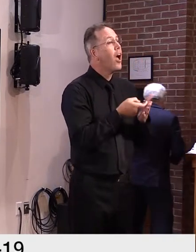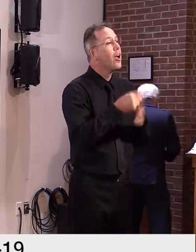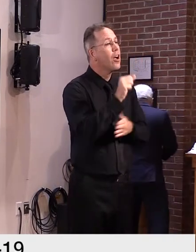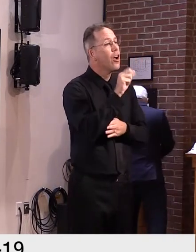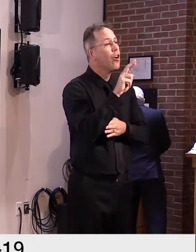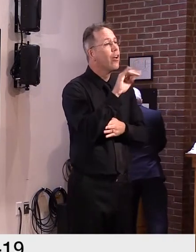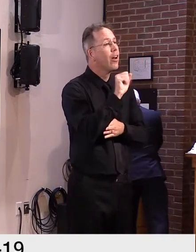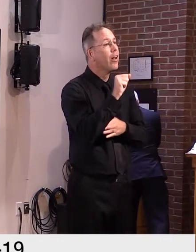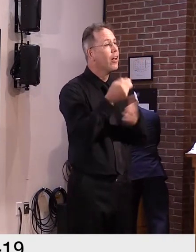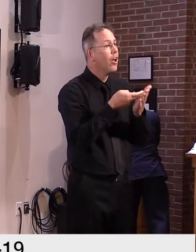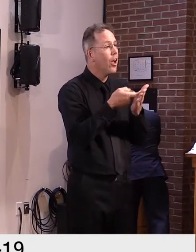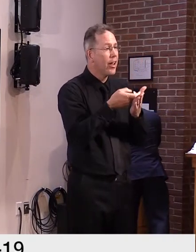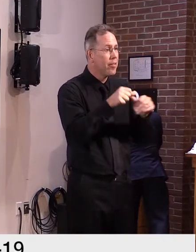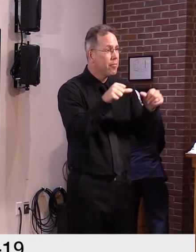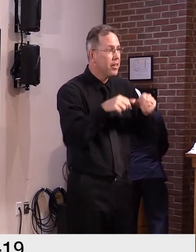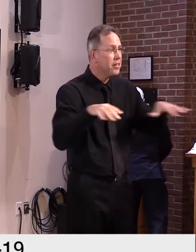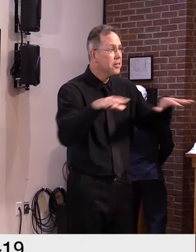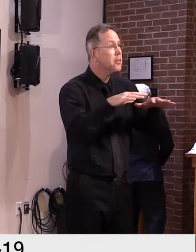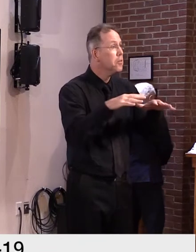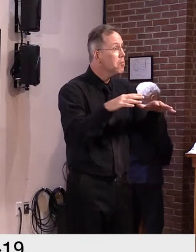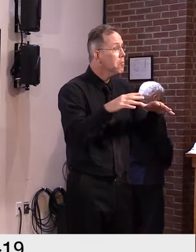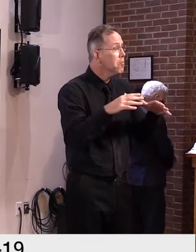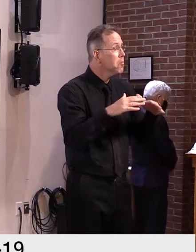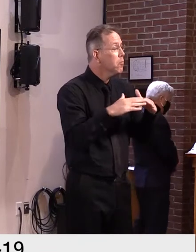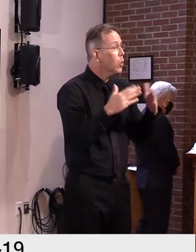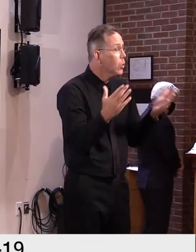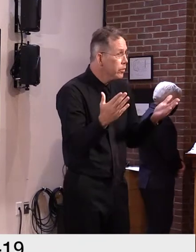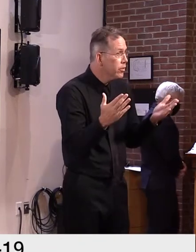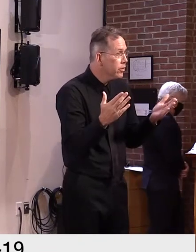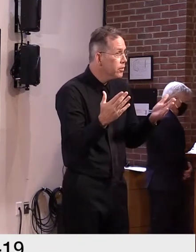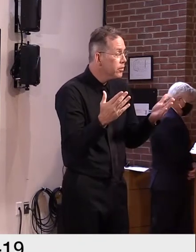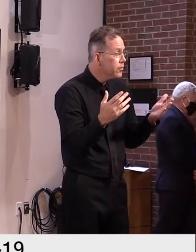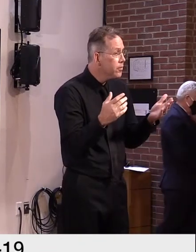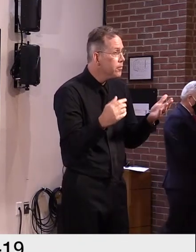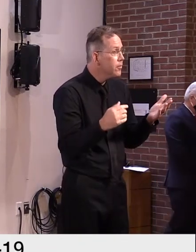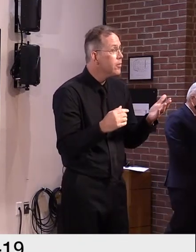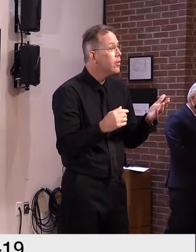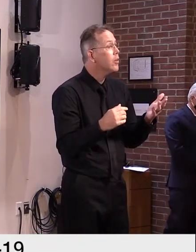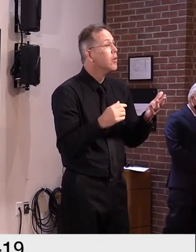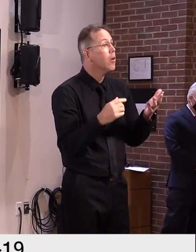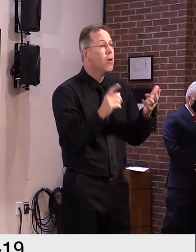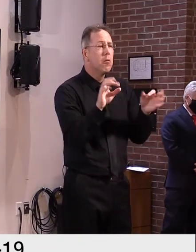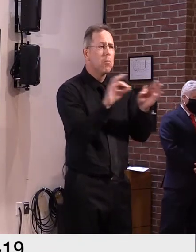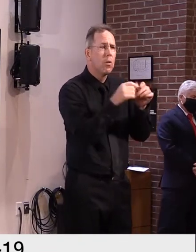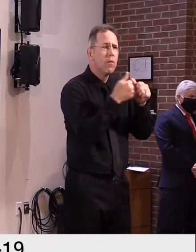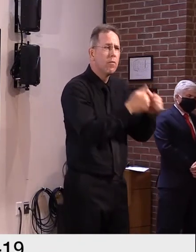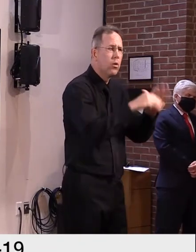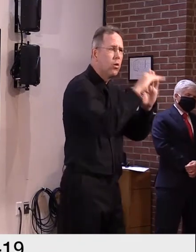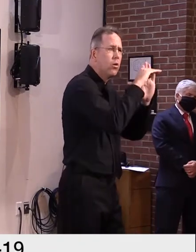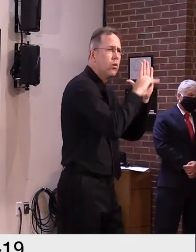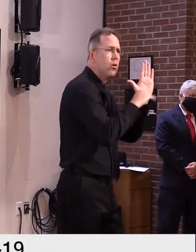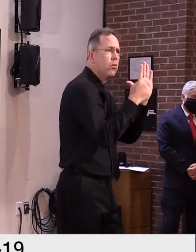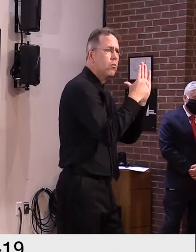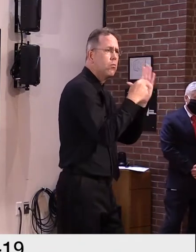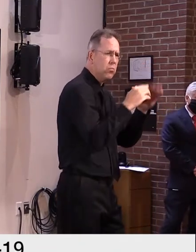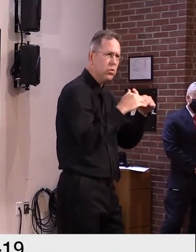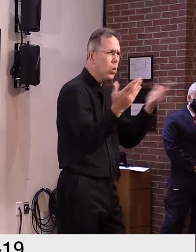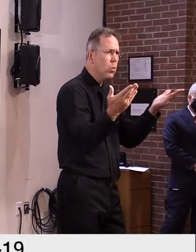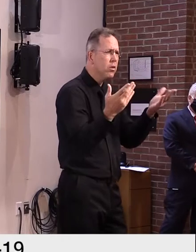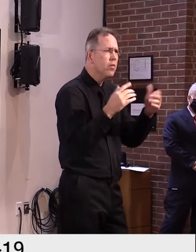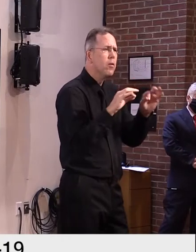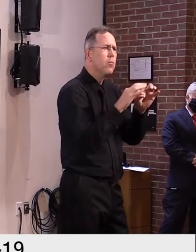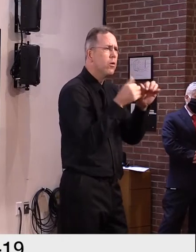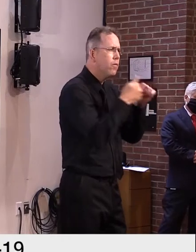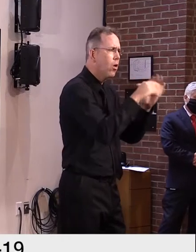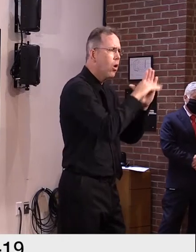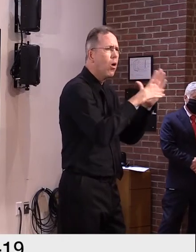operating currently. They're operating very nicely within our guidelines. We've provided a lot of guidance to them and helped them through.